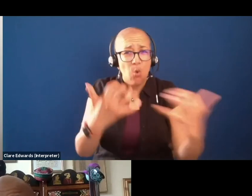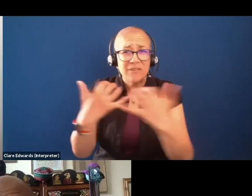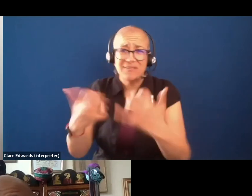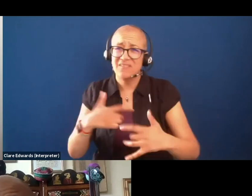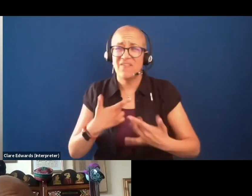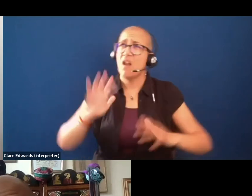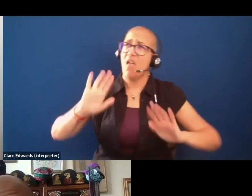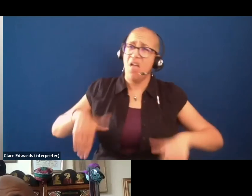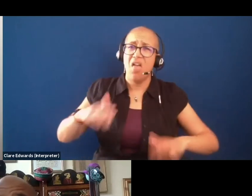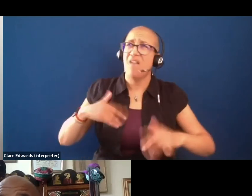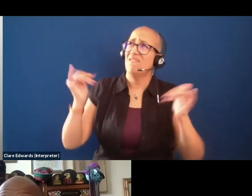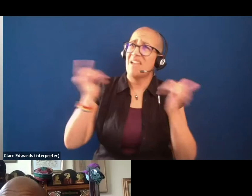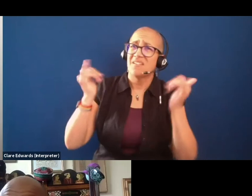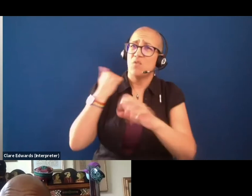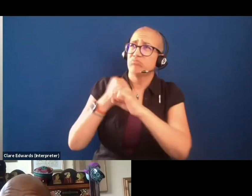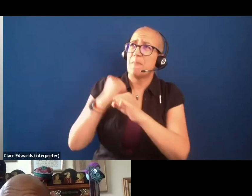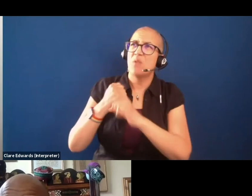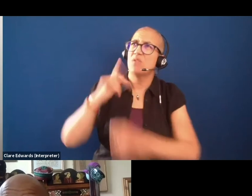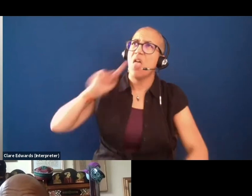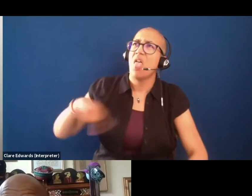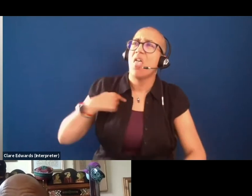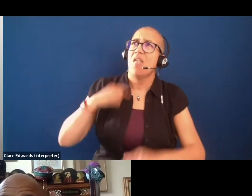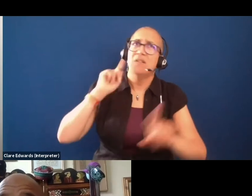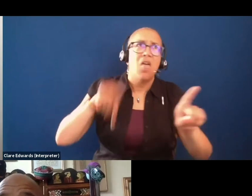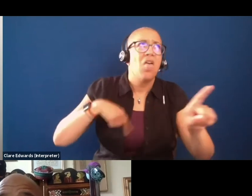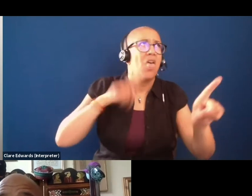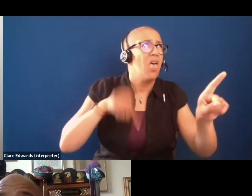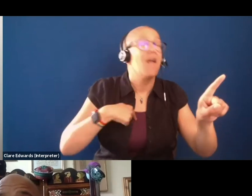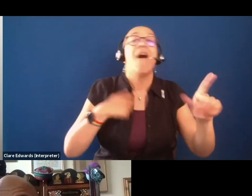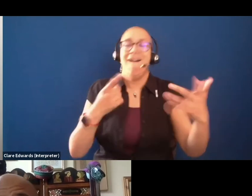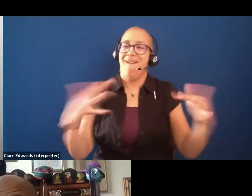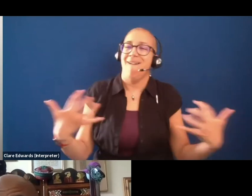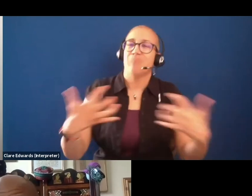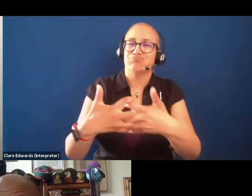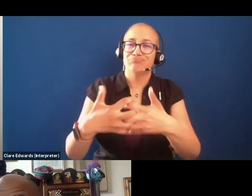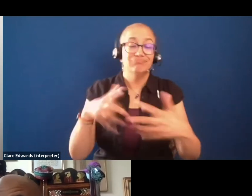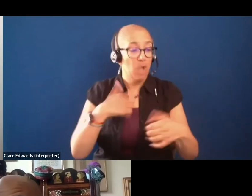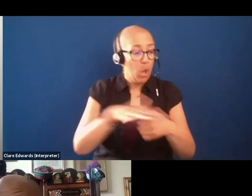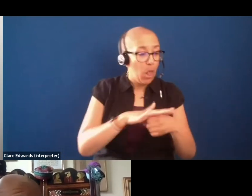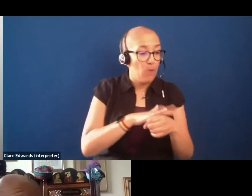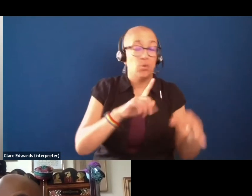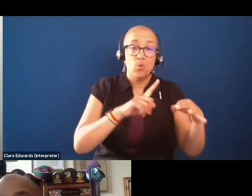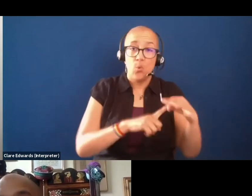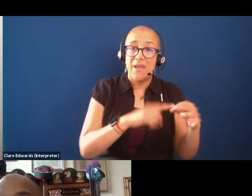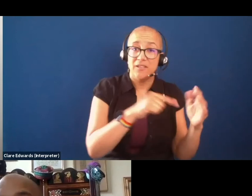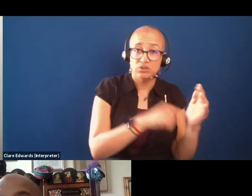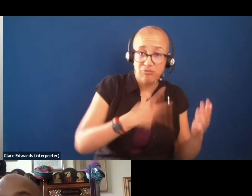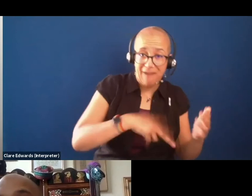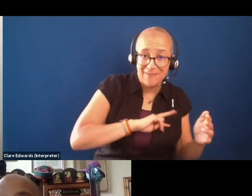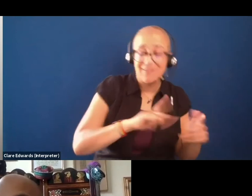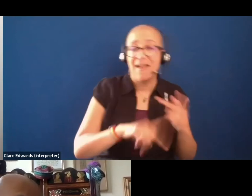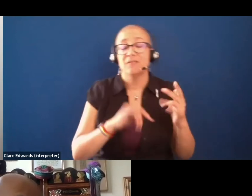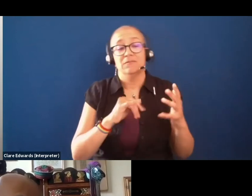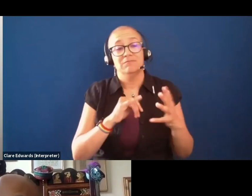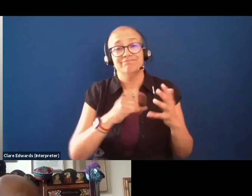by festival promoters, and has been successful in bridging the gaps between local queer, trans, intersex people of colour and